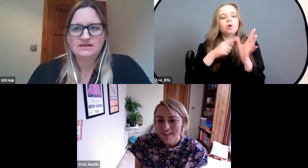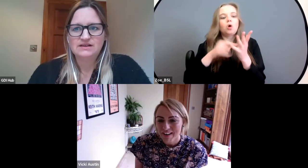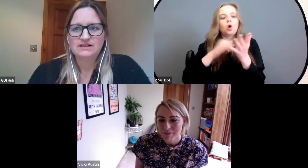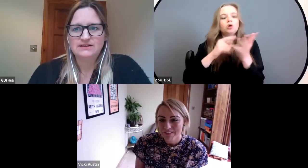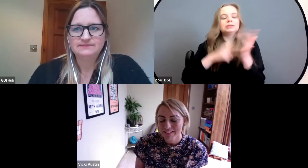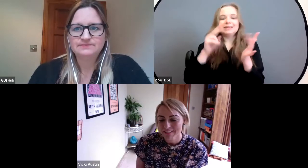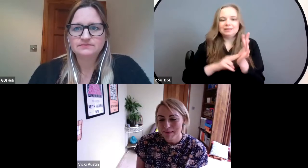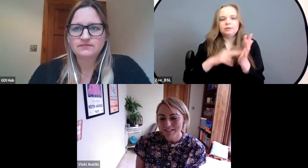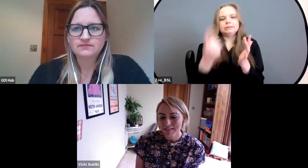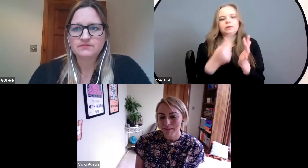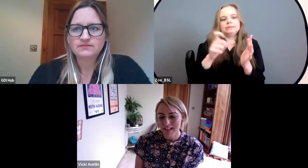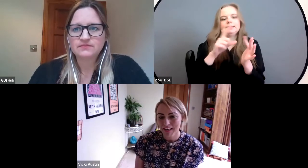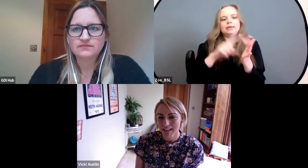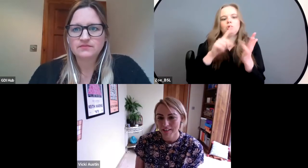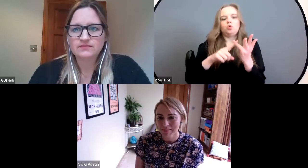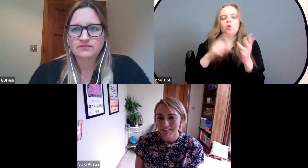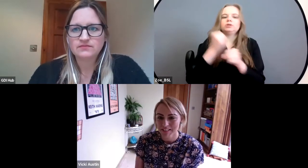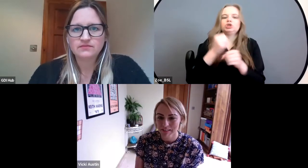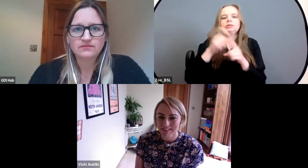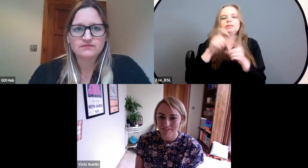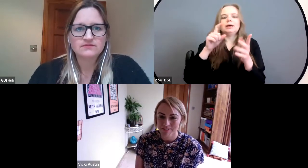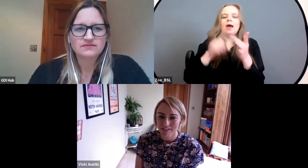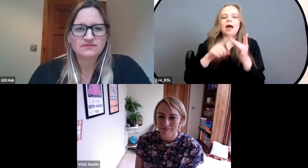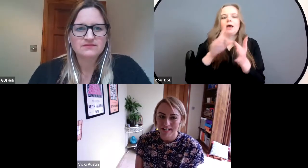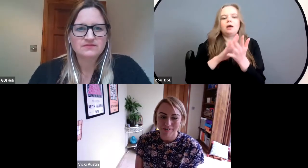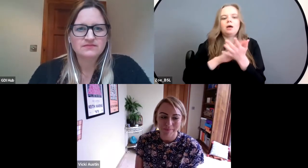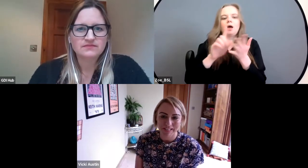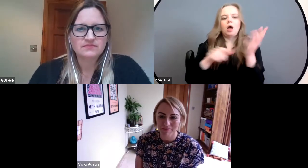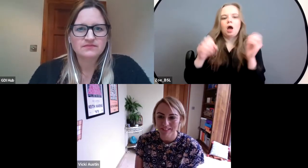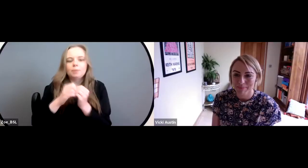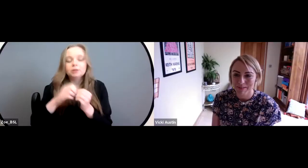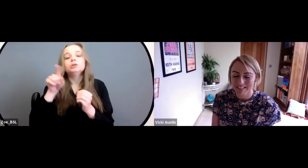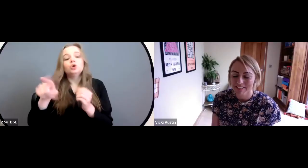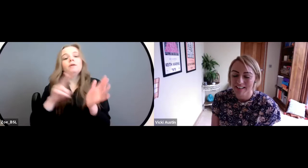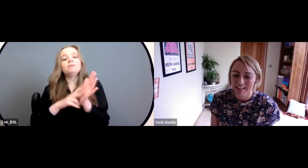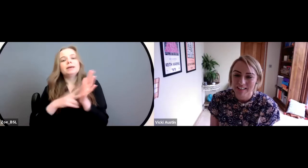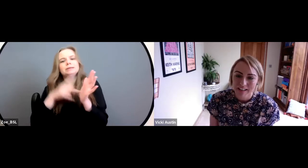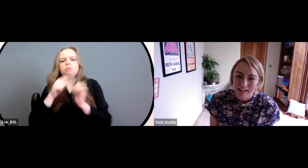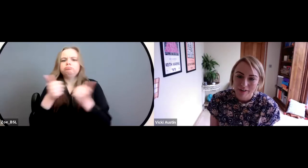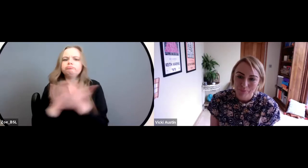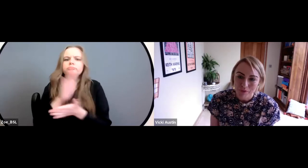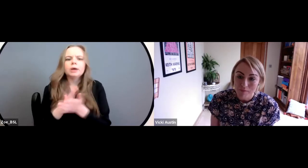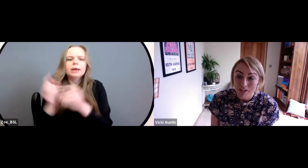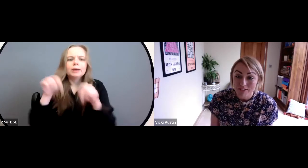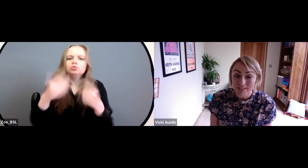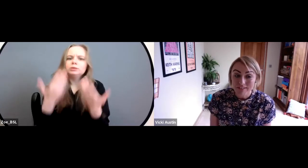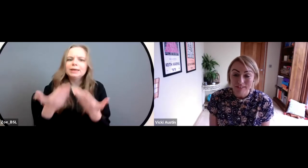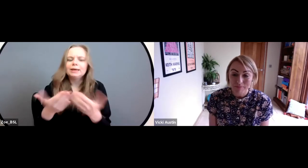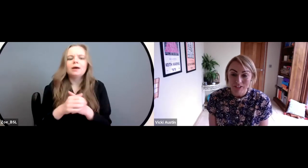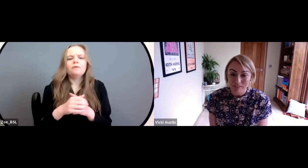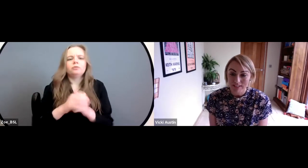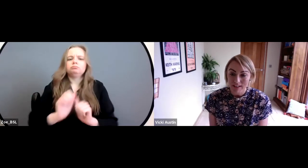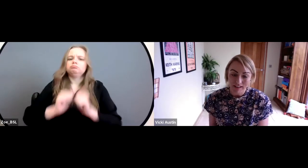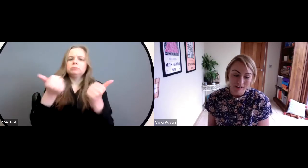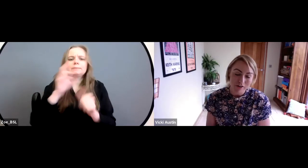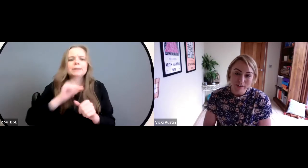Good morning, everyone. It's a pleasure to be here and a pleasure to be in such great company with the speakers today. I'm Vicky Austin. I'm the